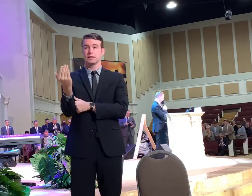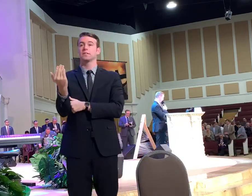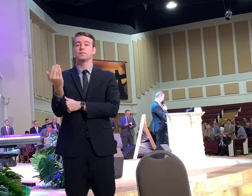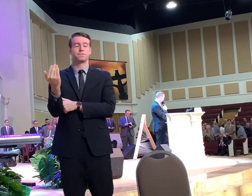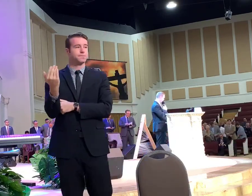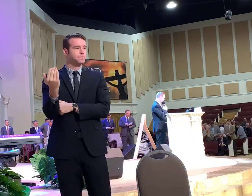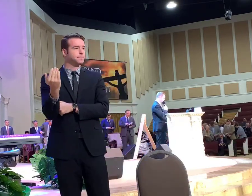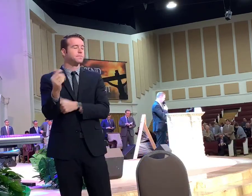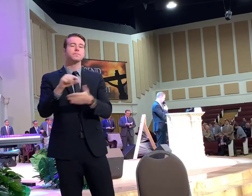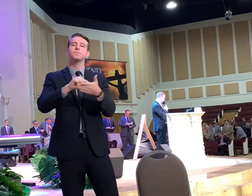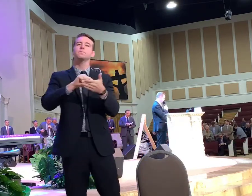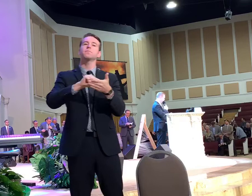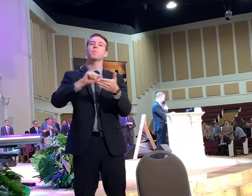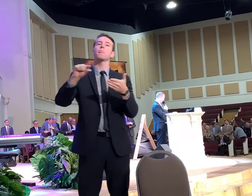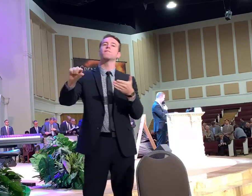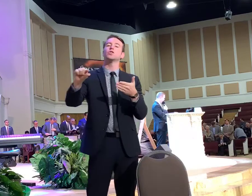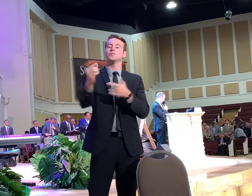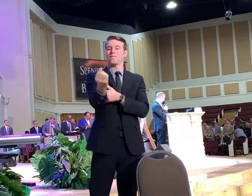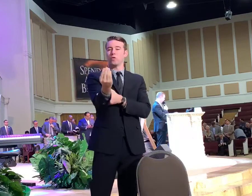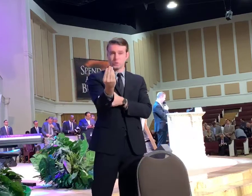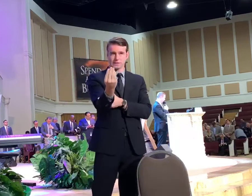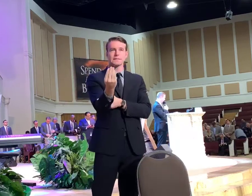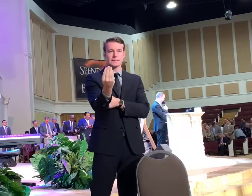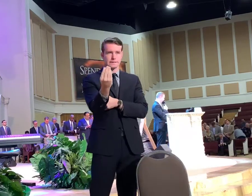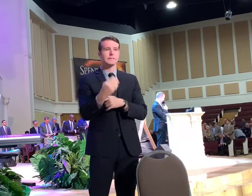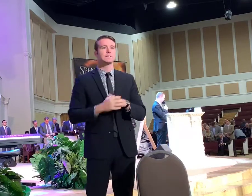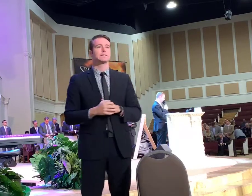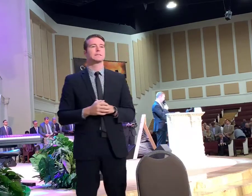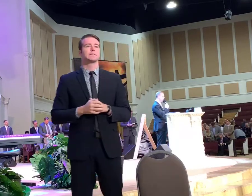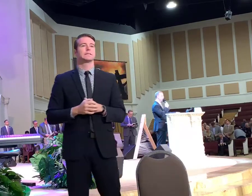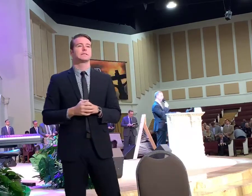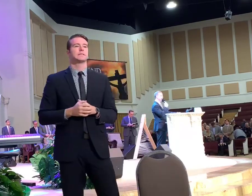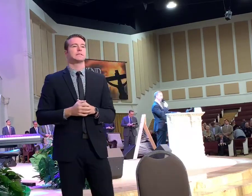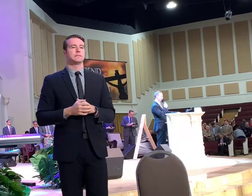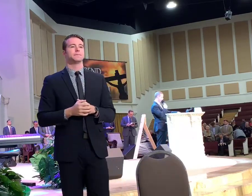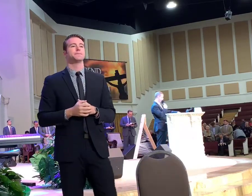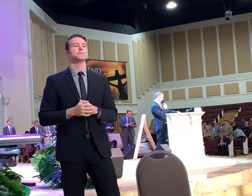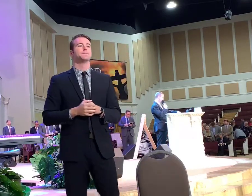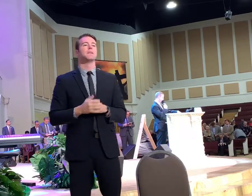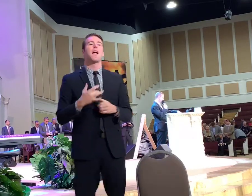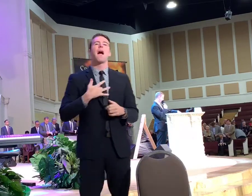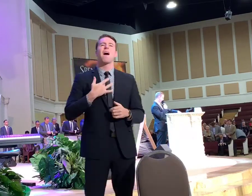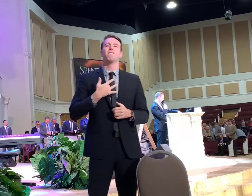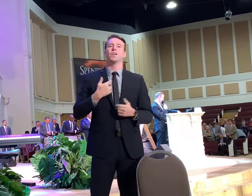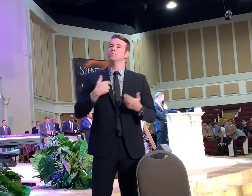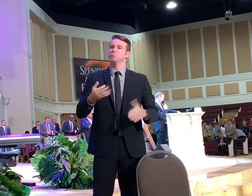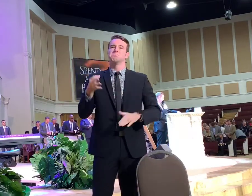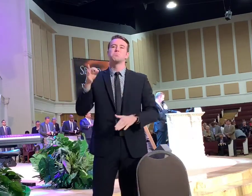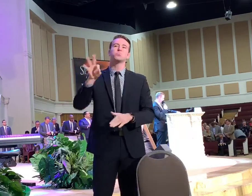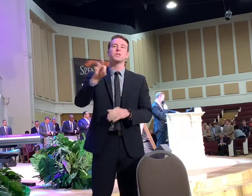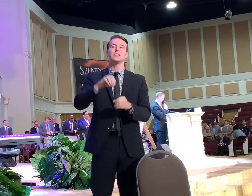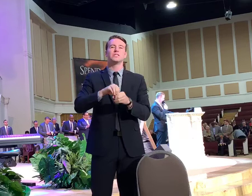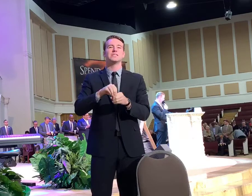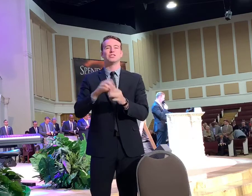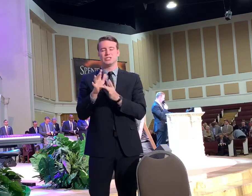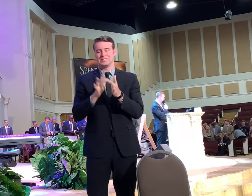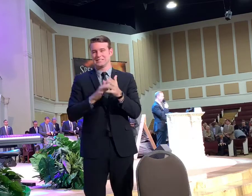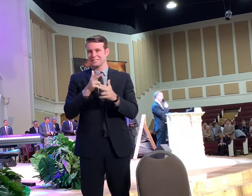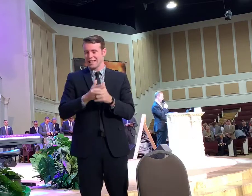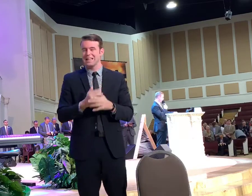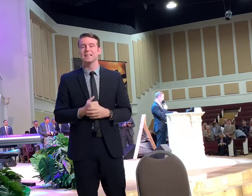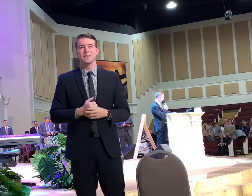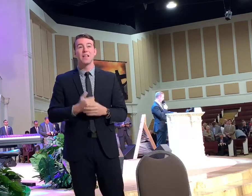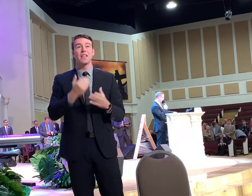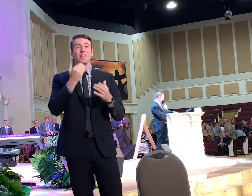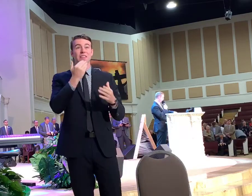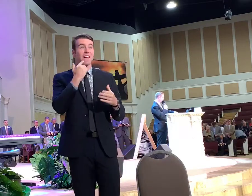and verse number 14. Feel like preaching in the house of God, in Jesus' name. Thank you